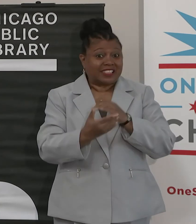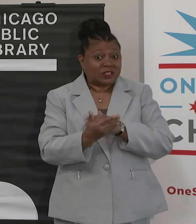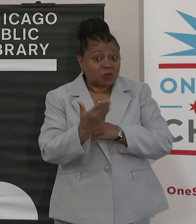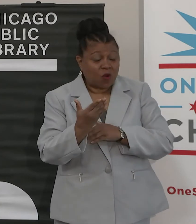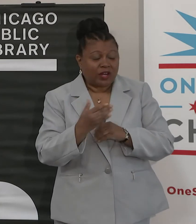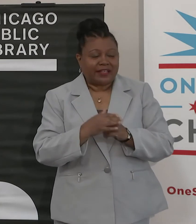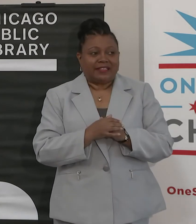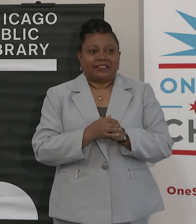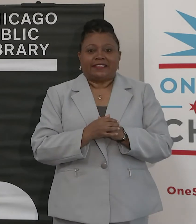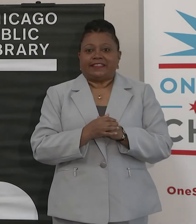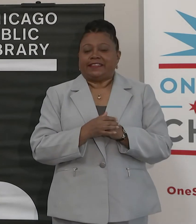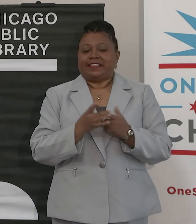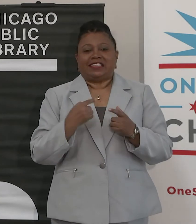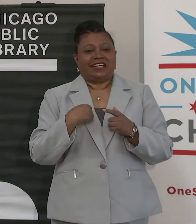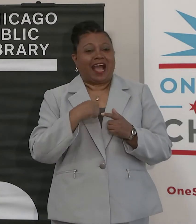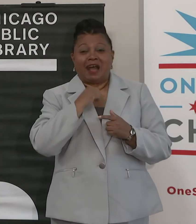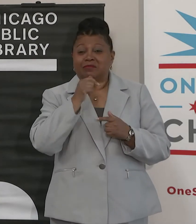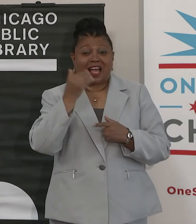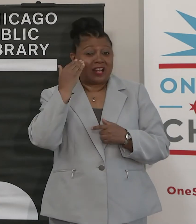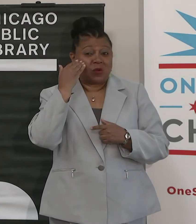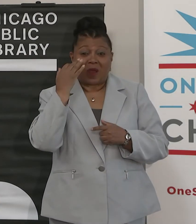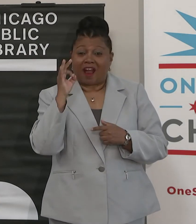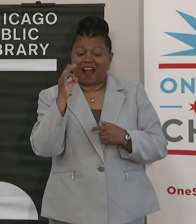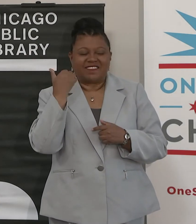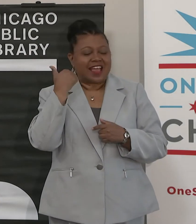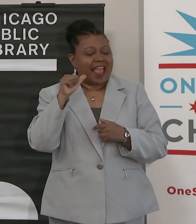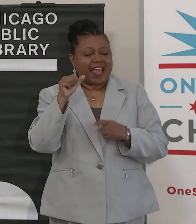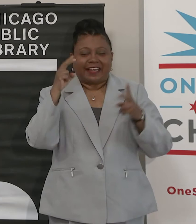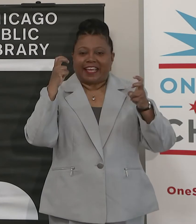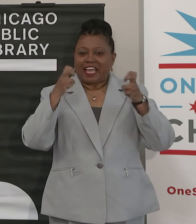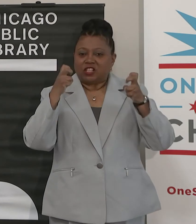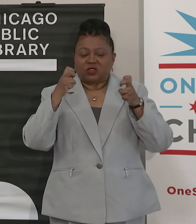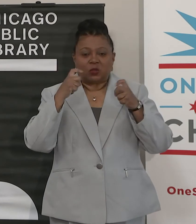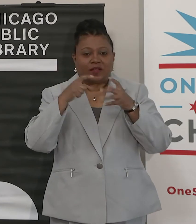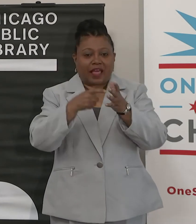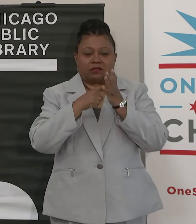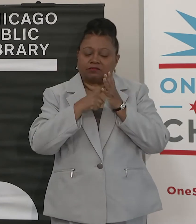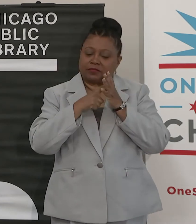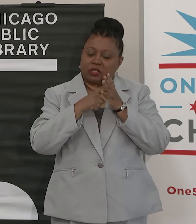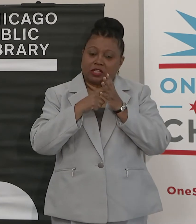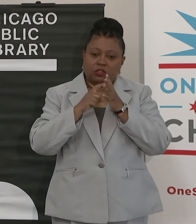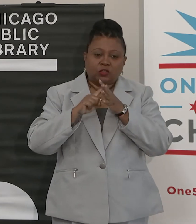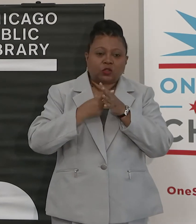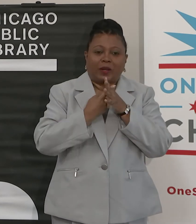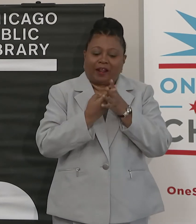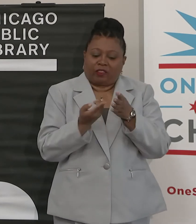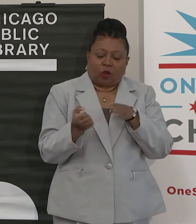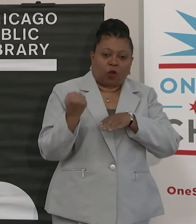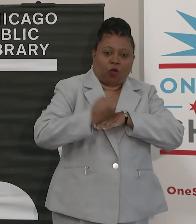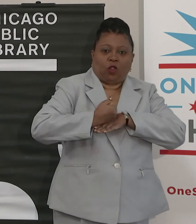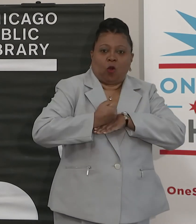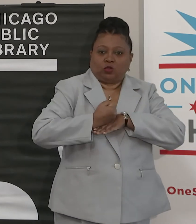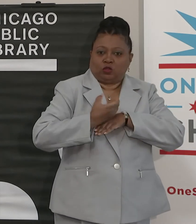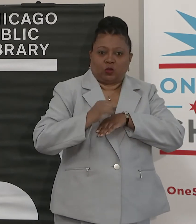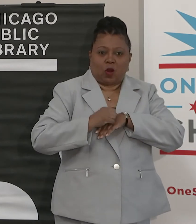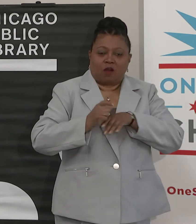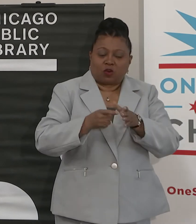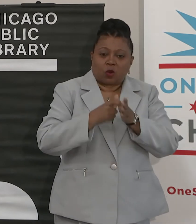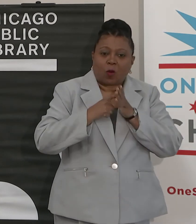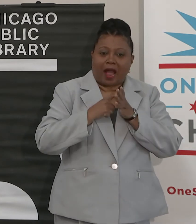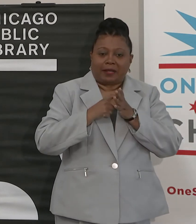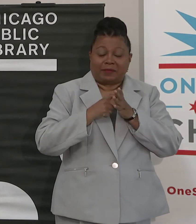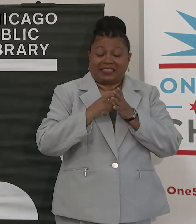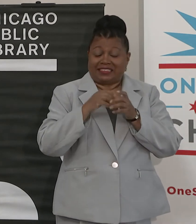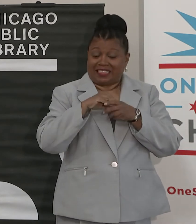morning, I'm not aware of any issues that would warrant triggering the closure requirements that